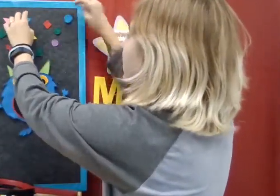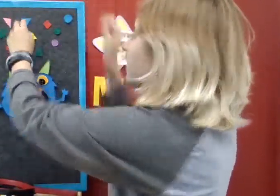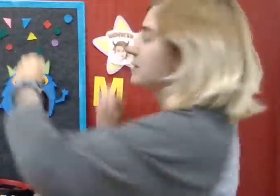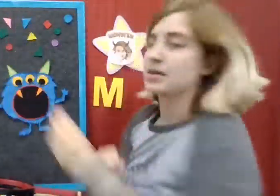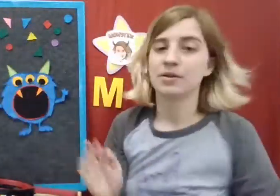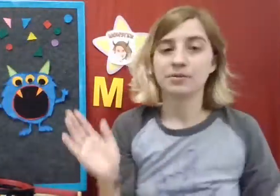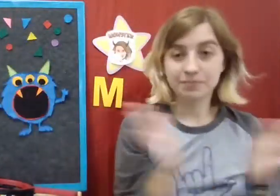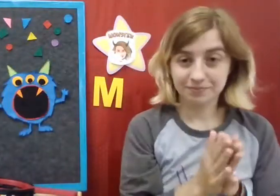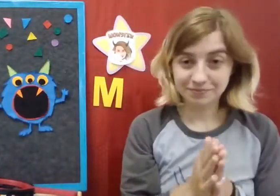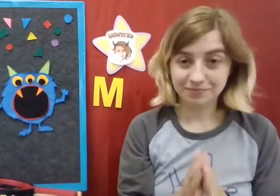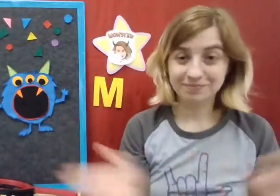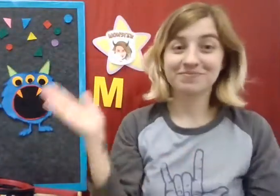hands.